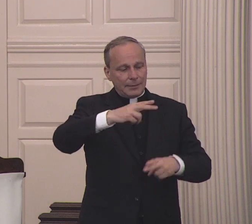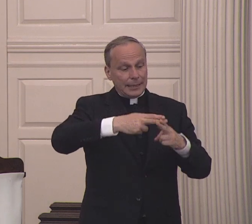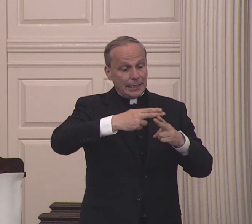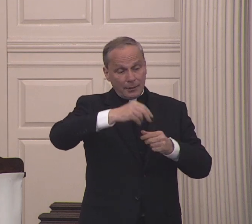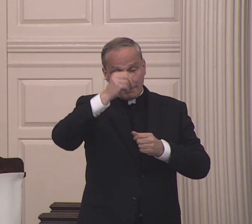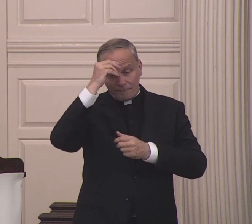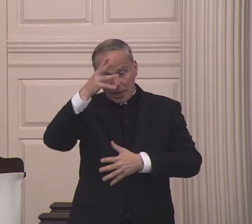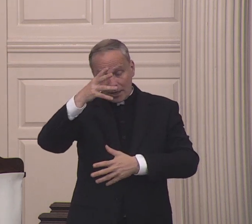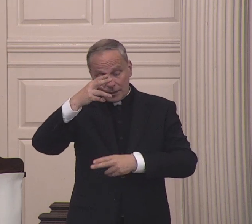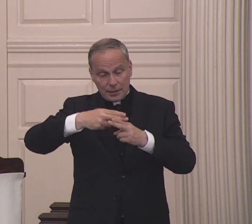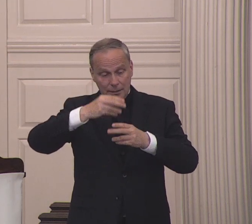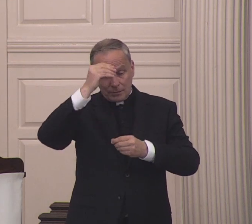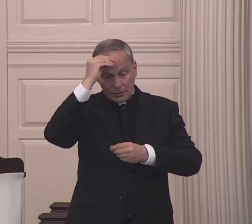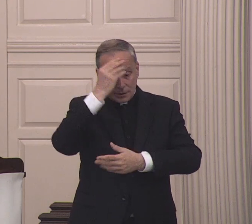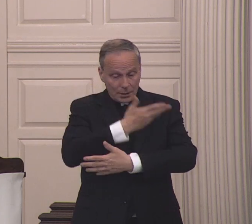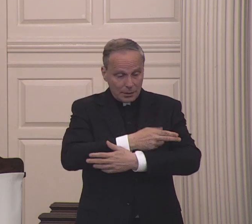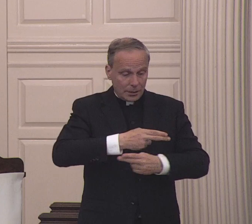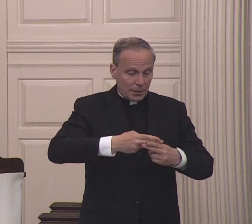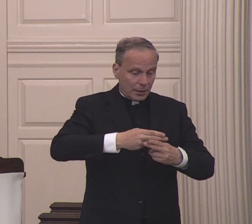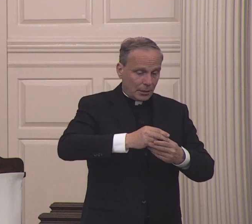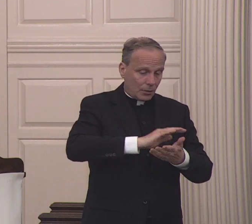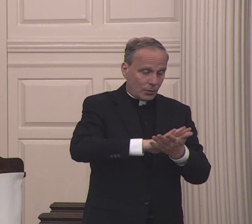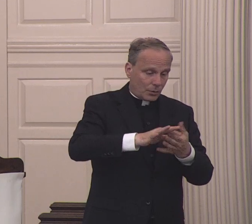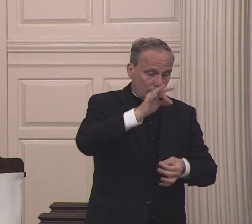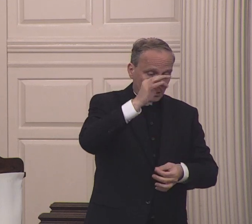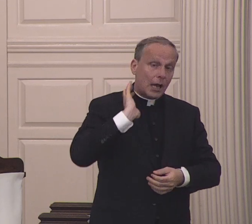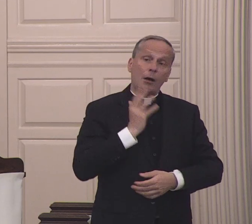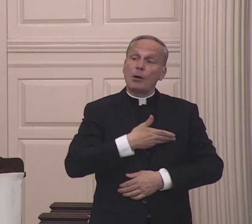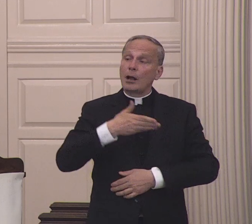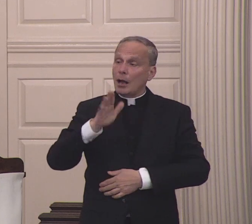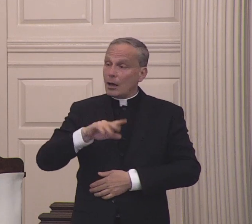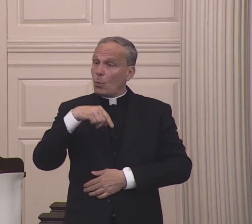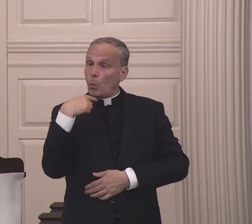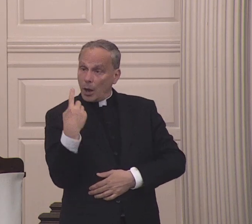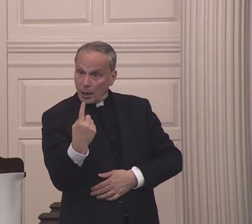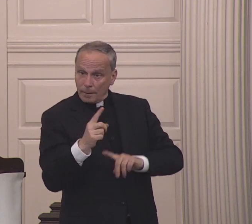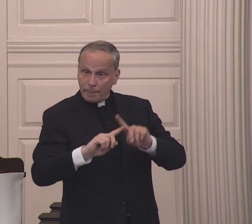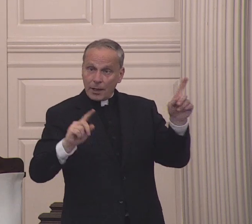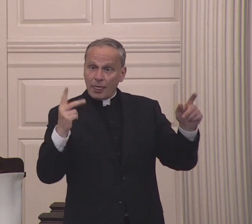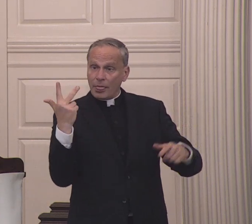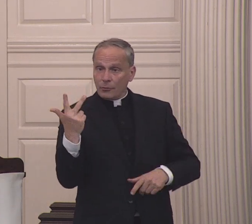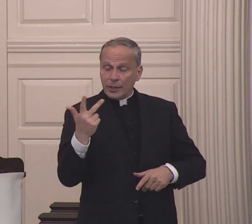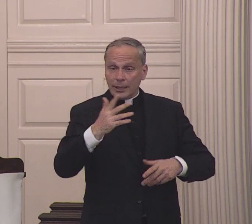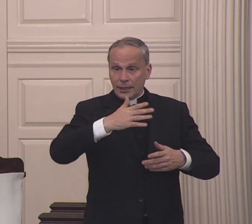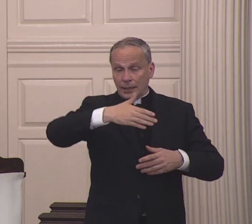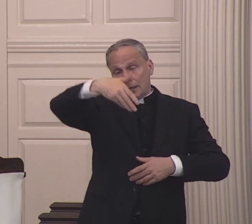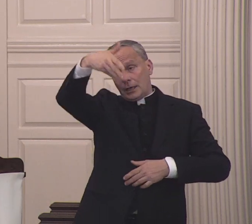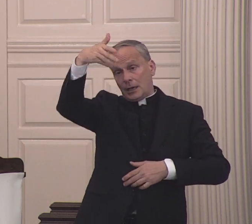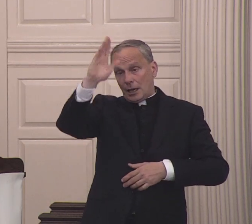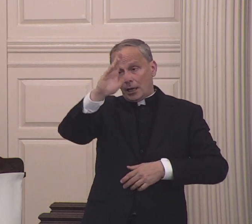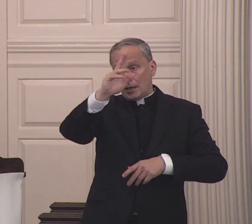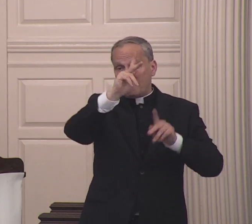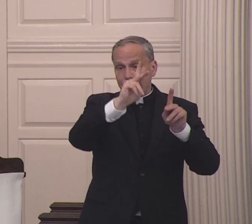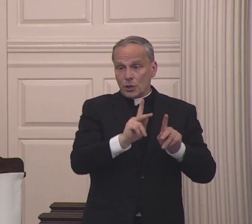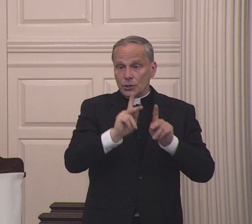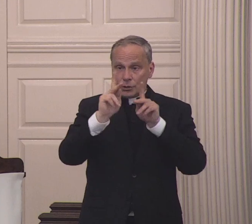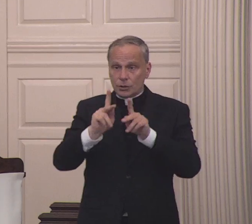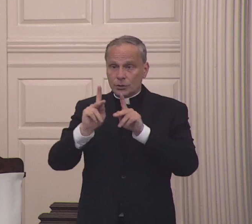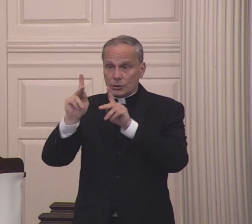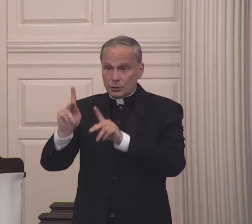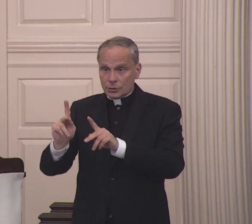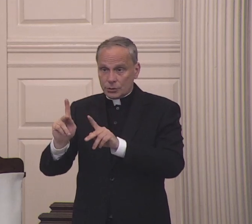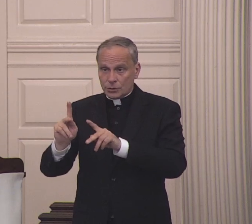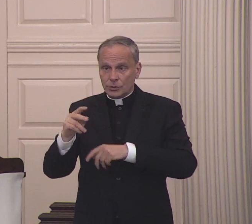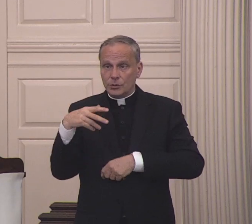Our God is one, but in three divine persons. That we should know. God is one, but in three